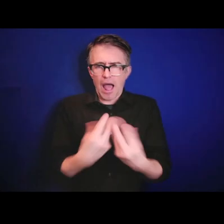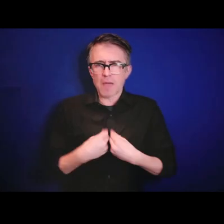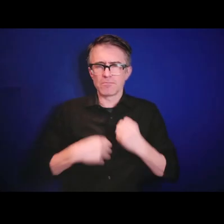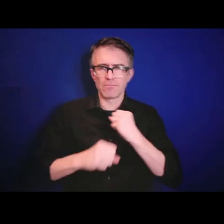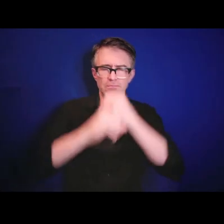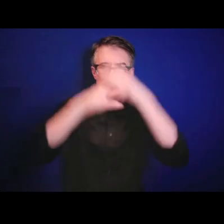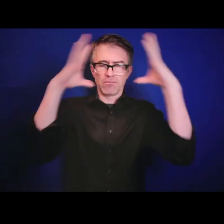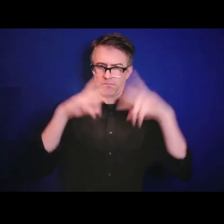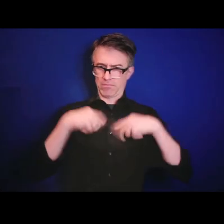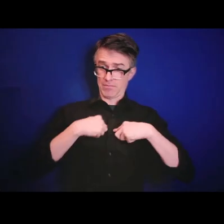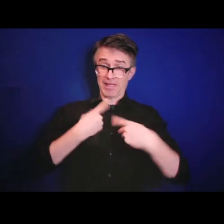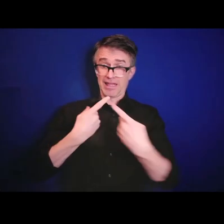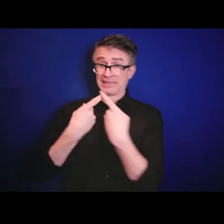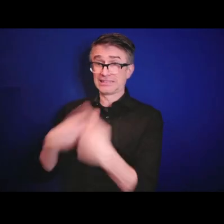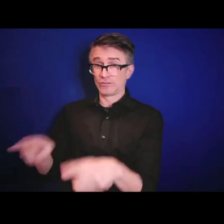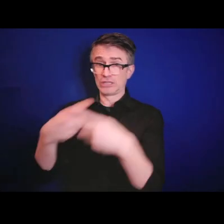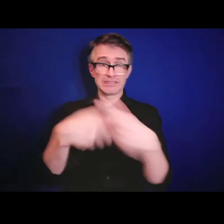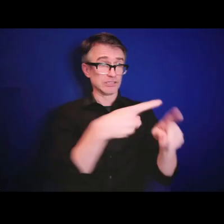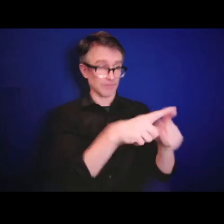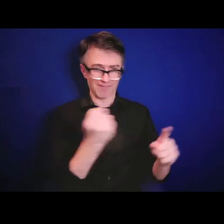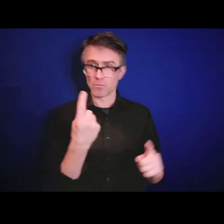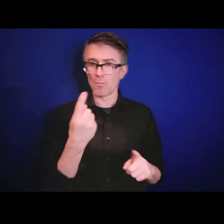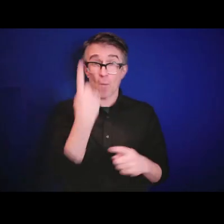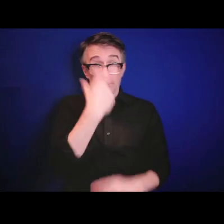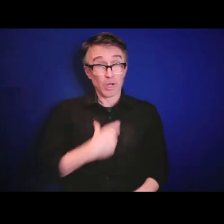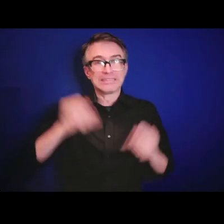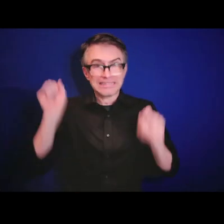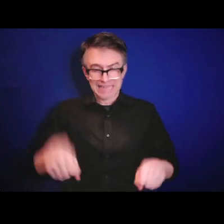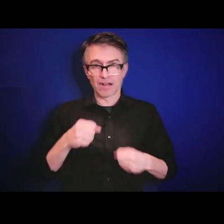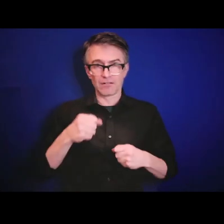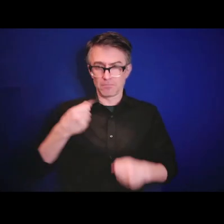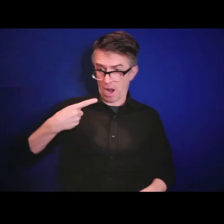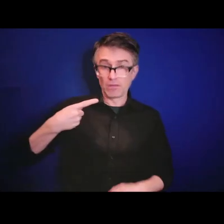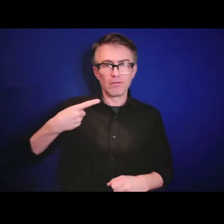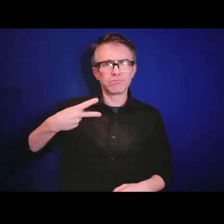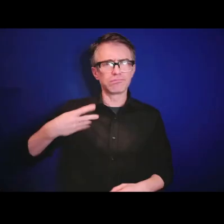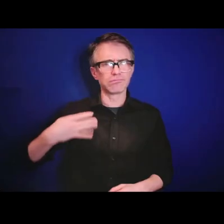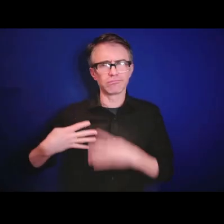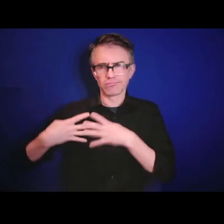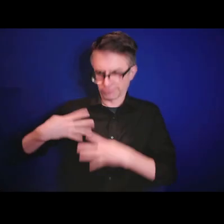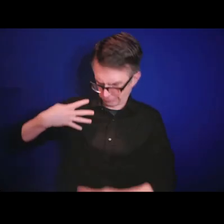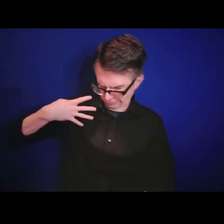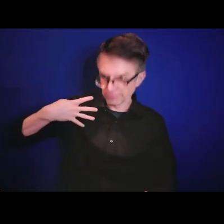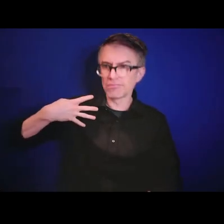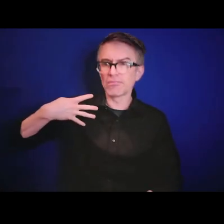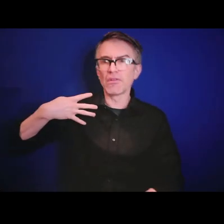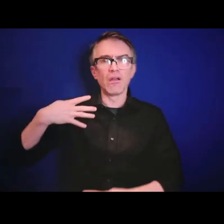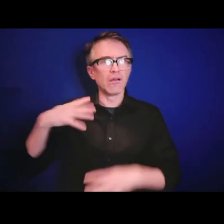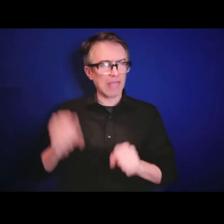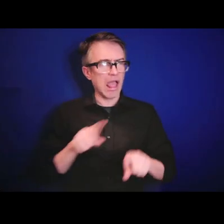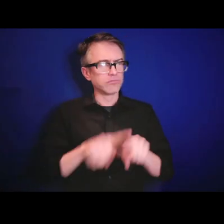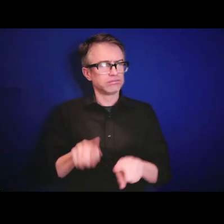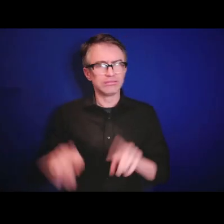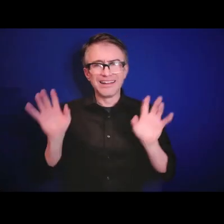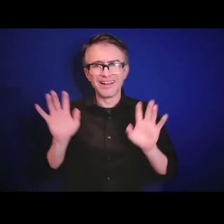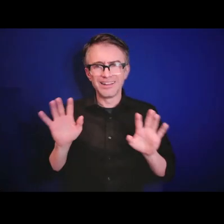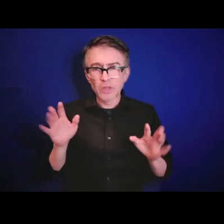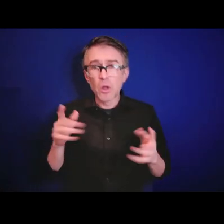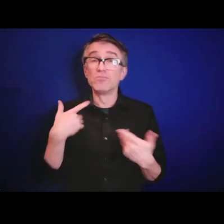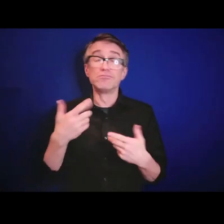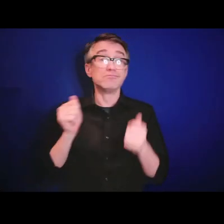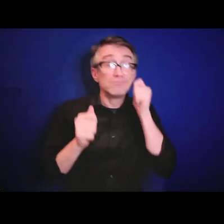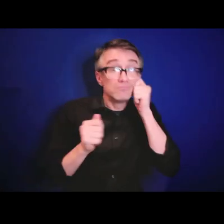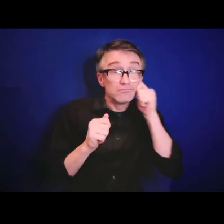identities. And this includes race, ethnicity, class, gender, age, disability, migrant status,